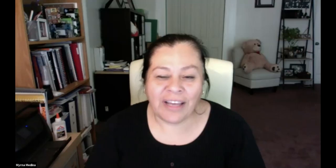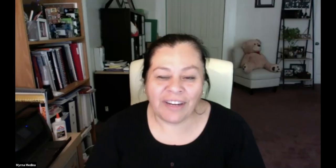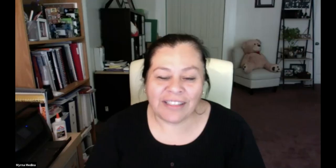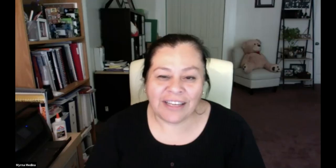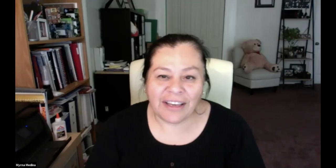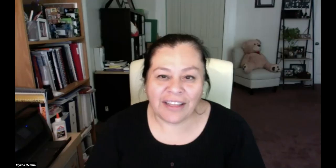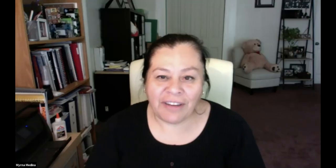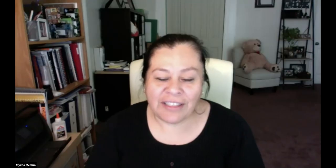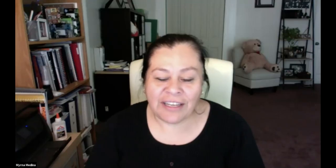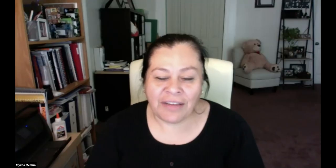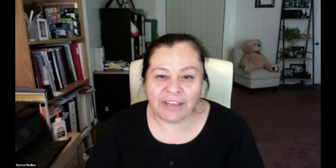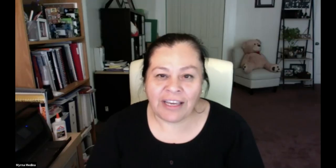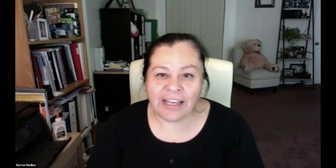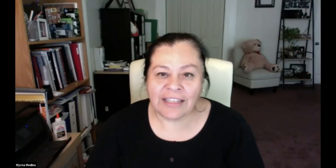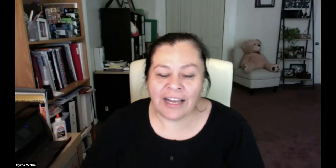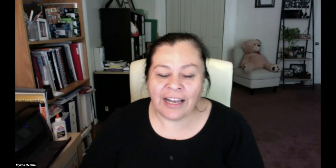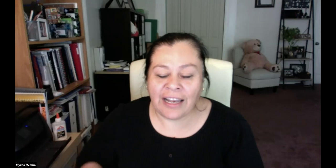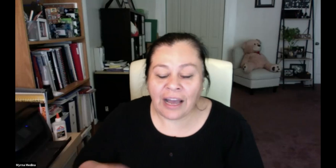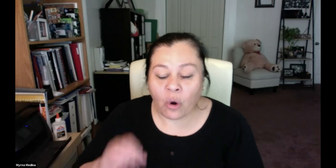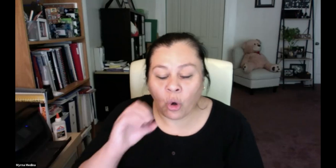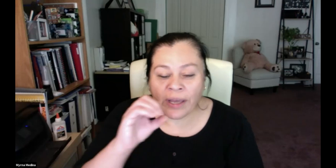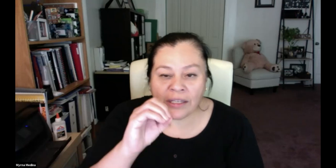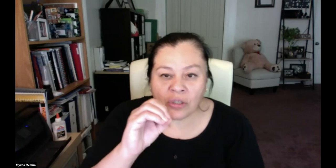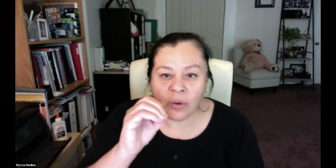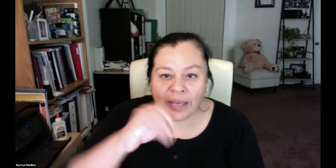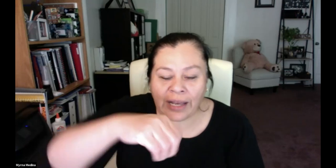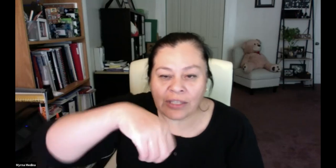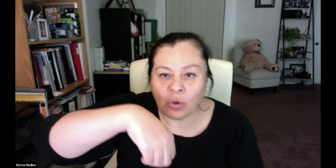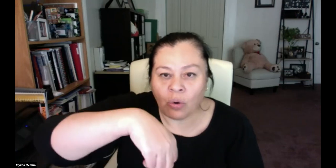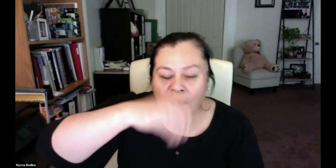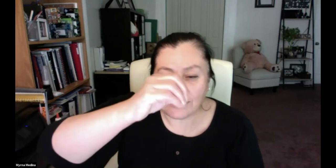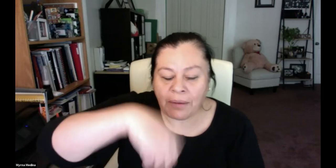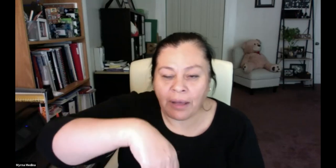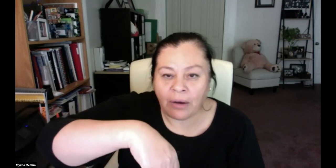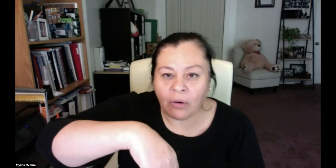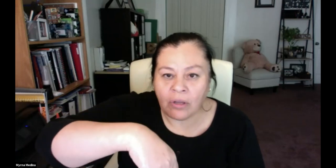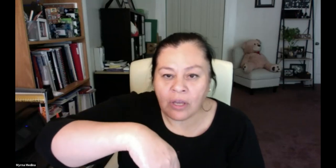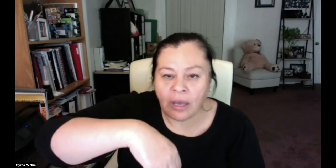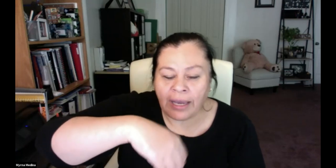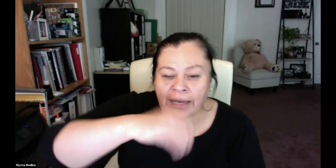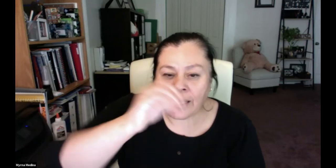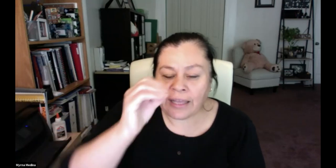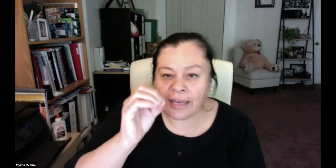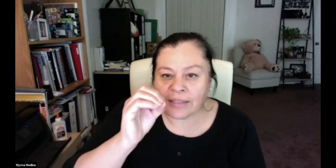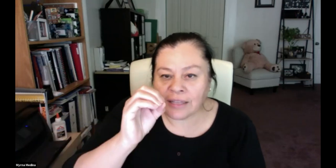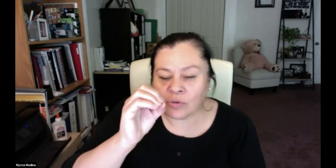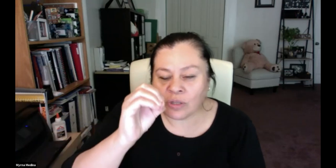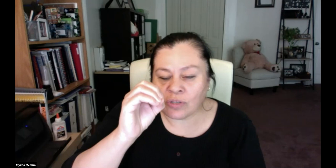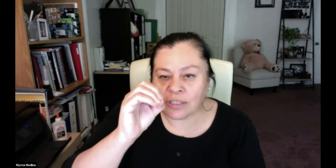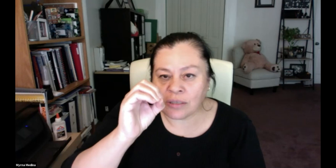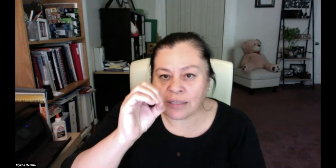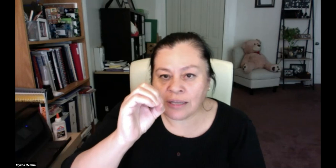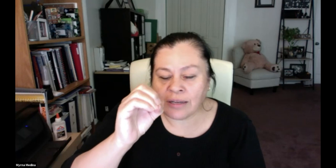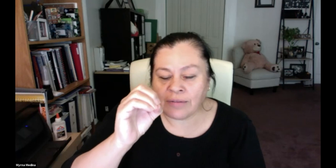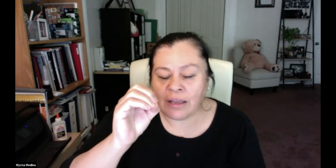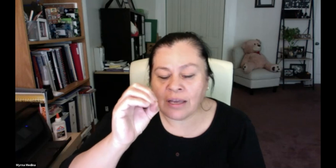única diferencia que vi es la O que hizo, ella la hizo hacia abajo y la de Estados Unidos